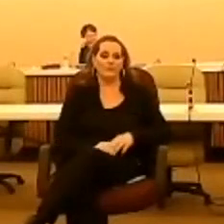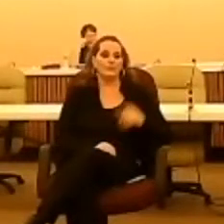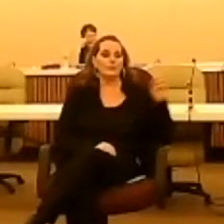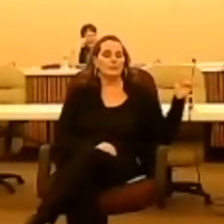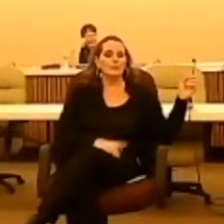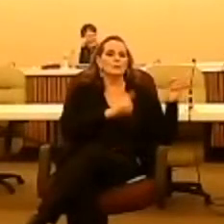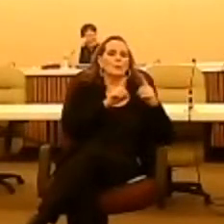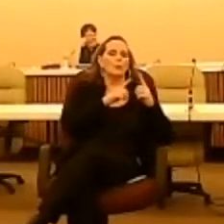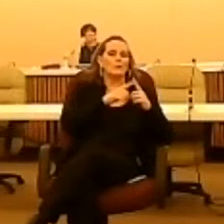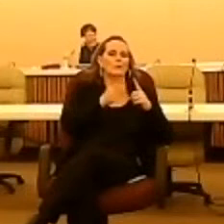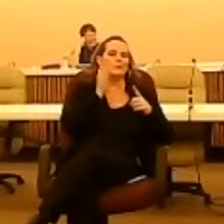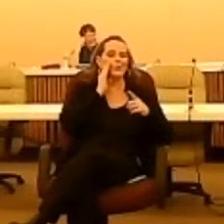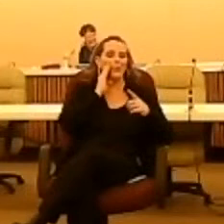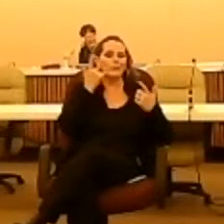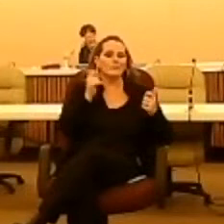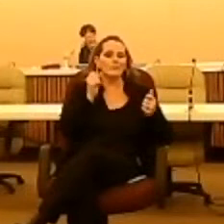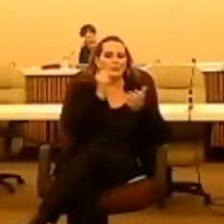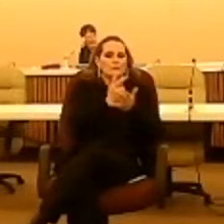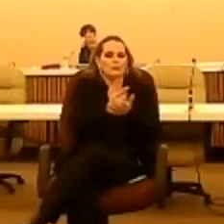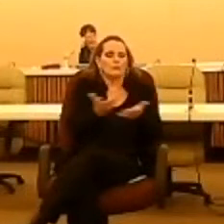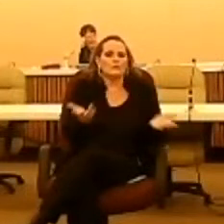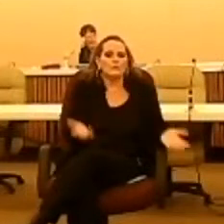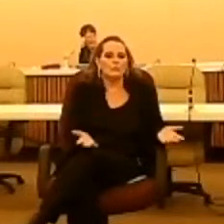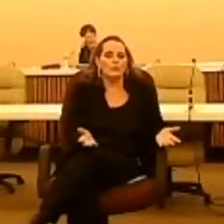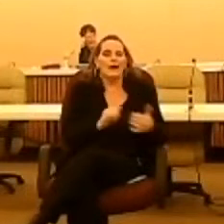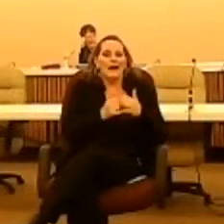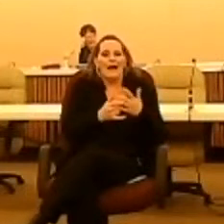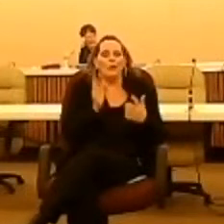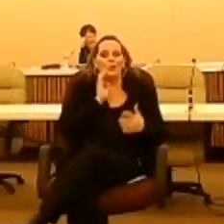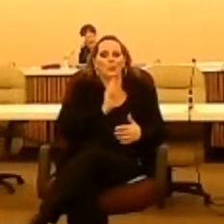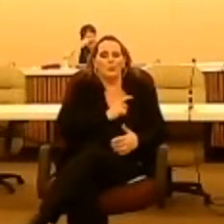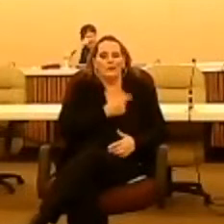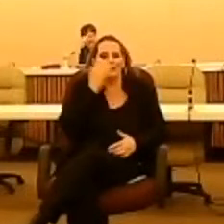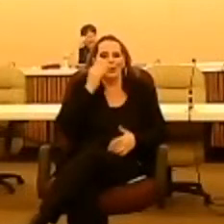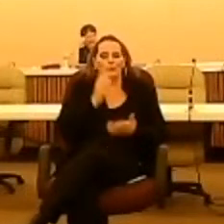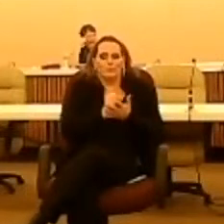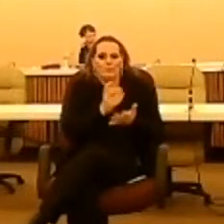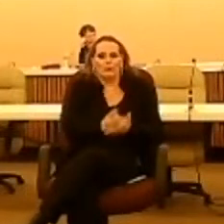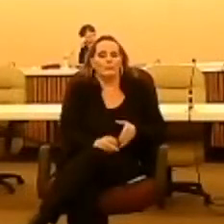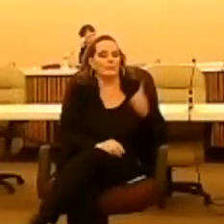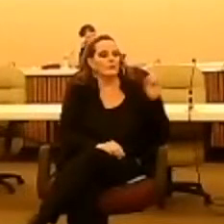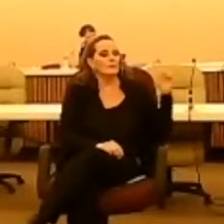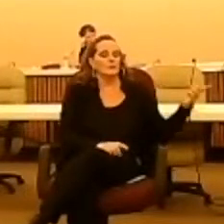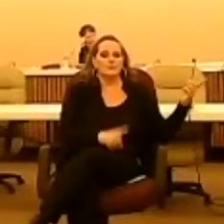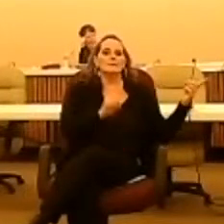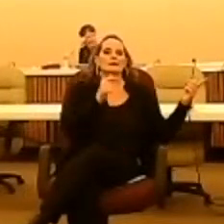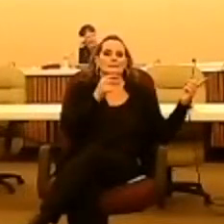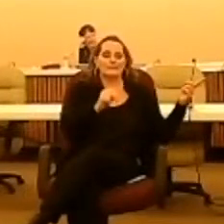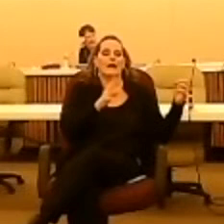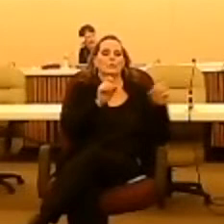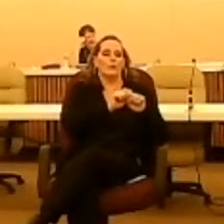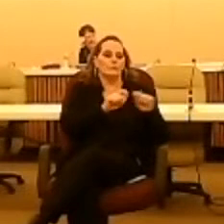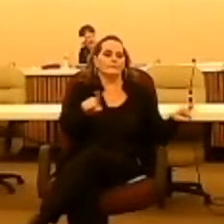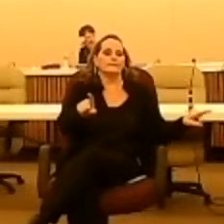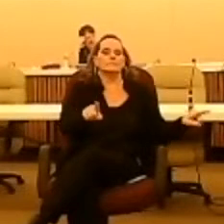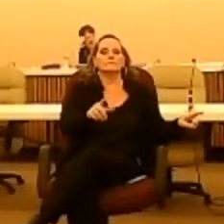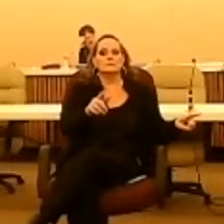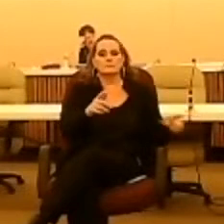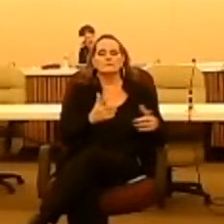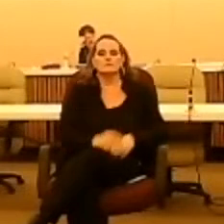when will we know that it's been approved? How will we know it's been approved to satisfaction? Don will send something out to the entire town